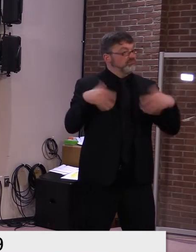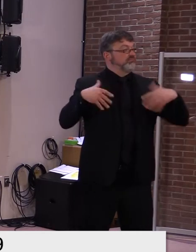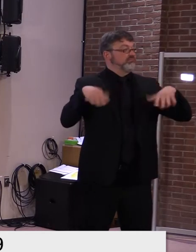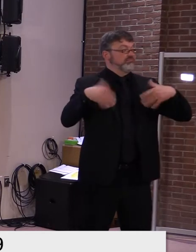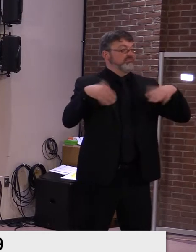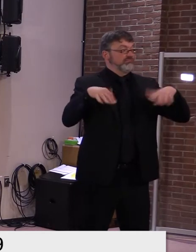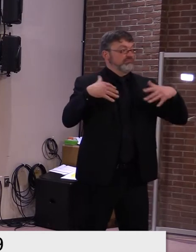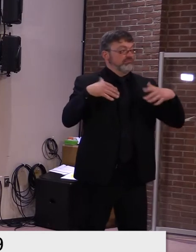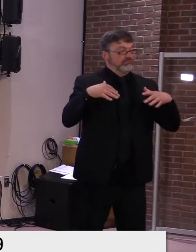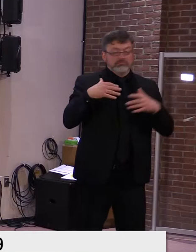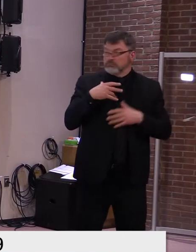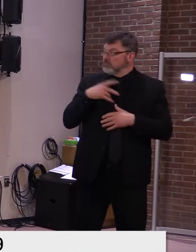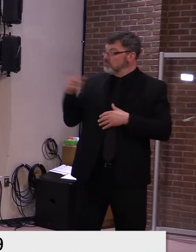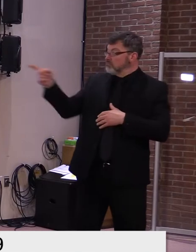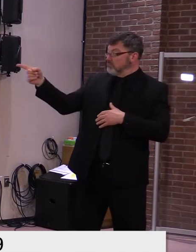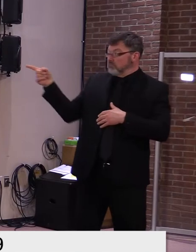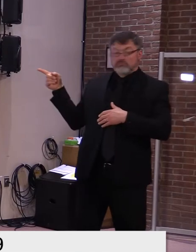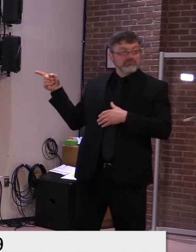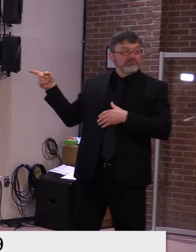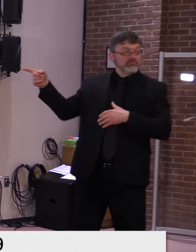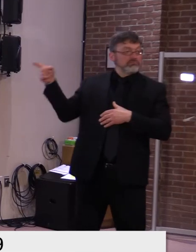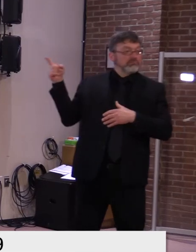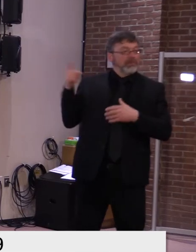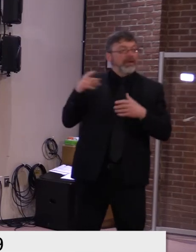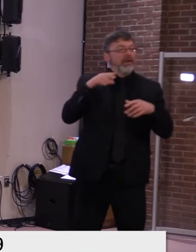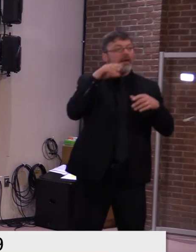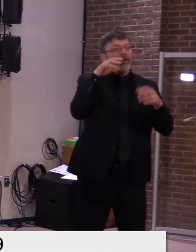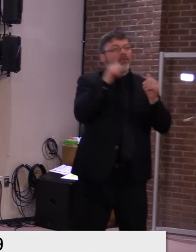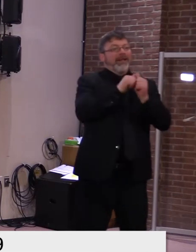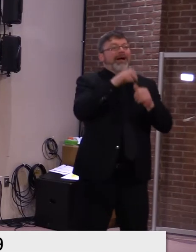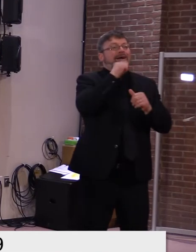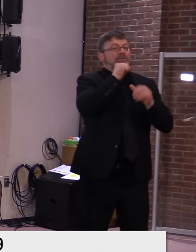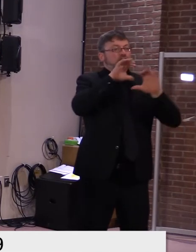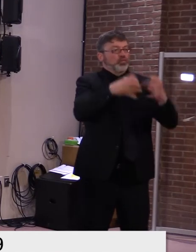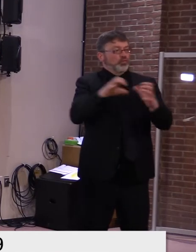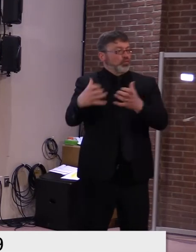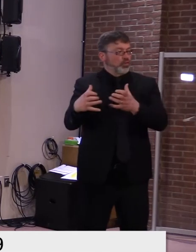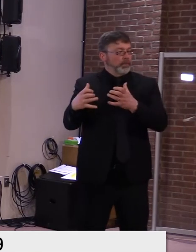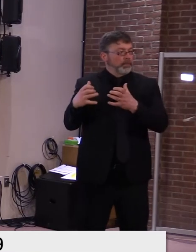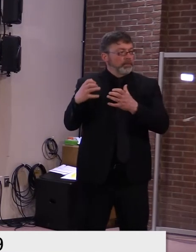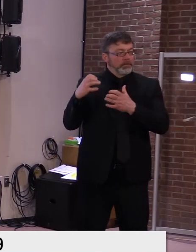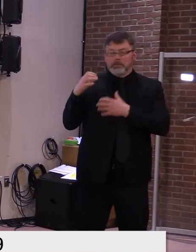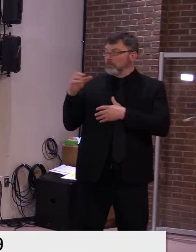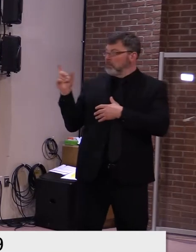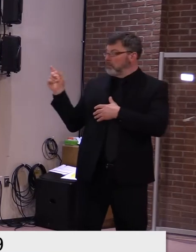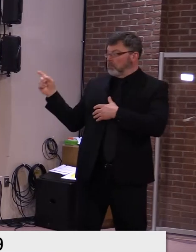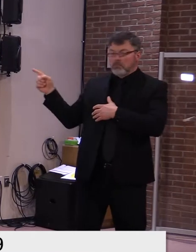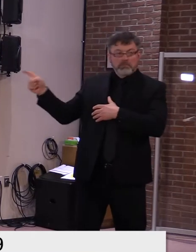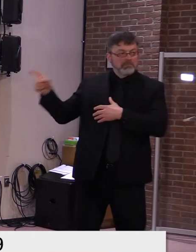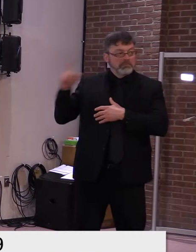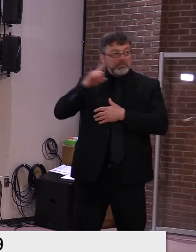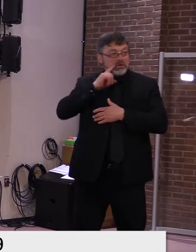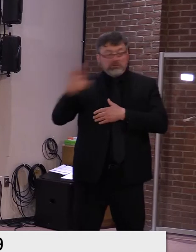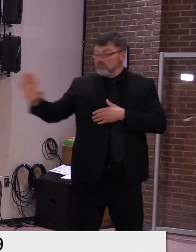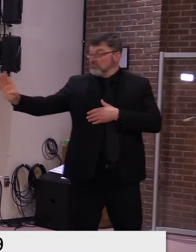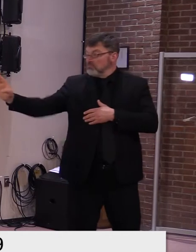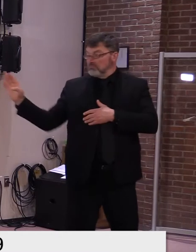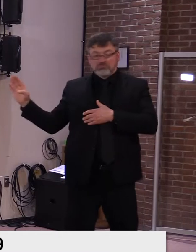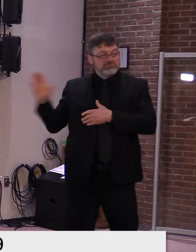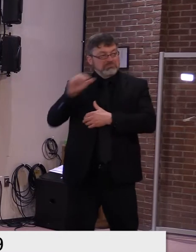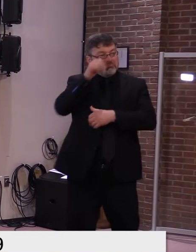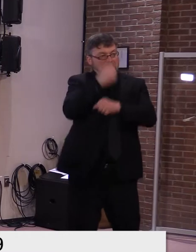it illustrates some of the things I've been talking about in progress that we've made in those higher age